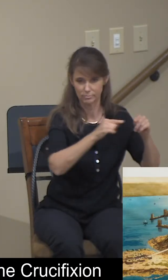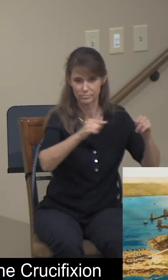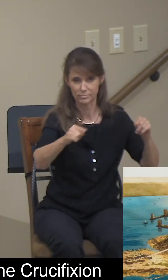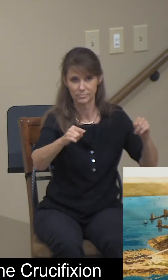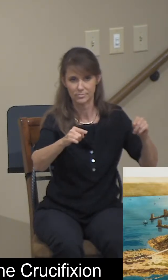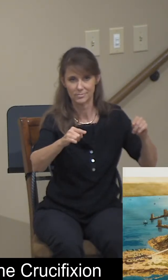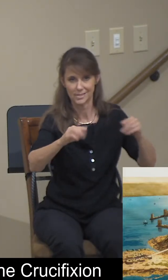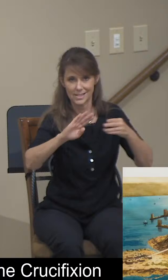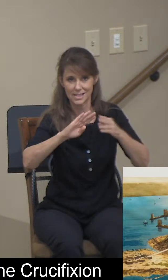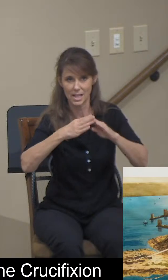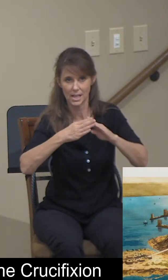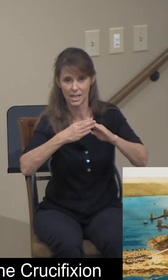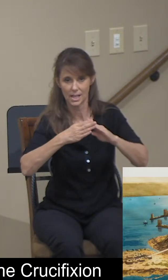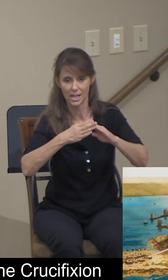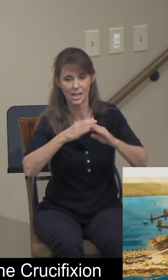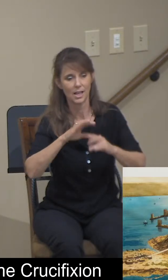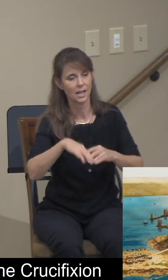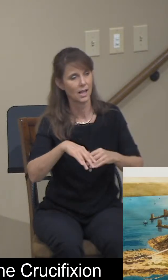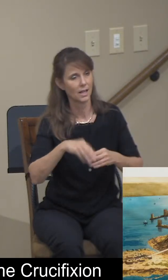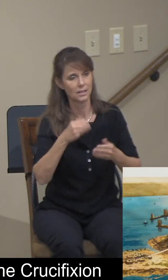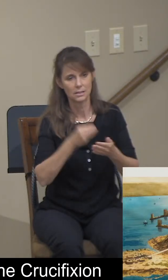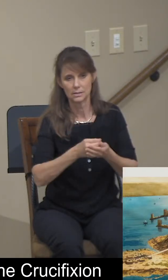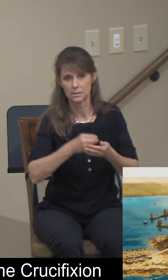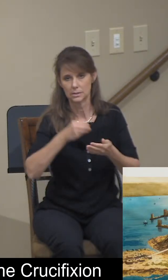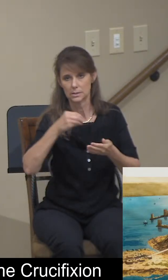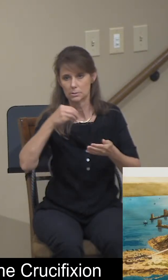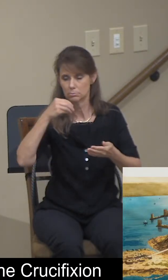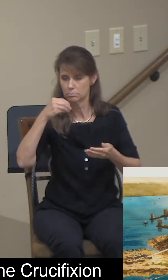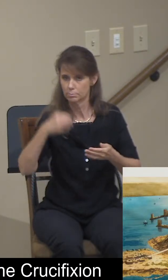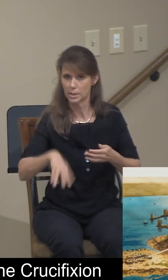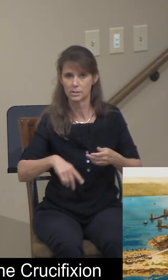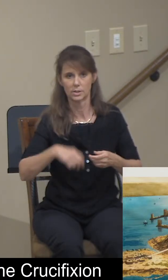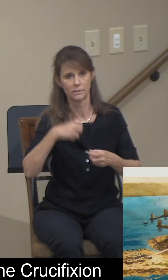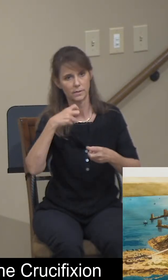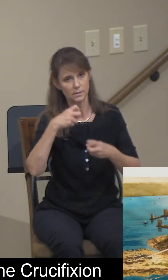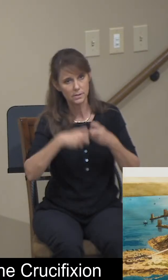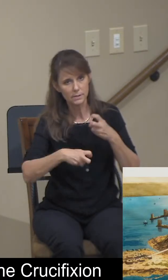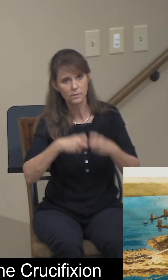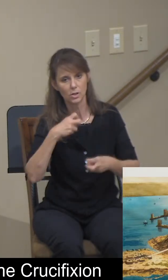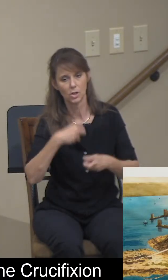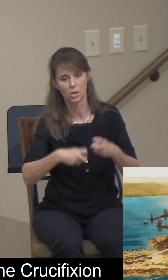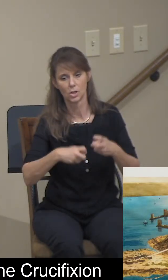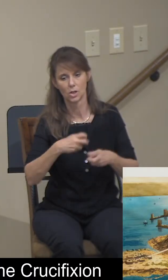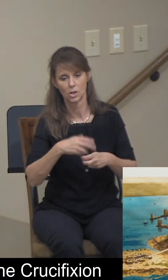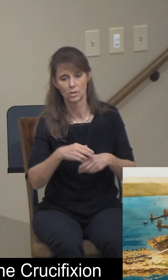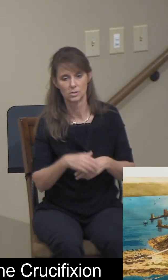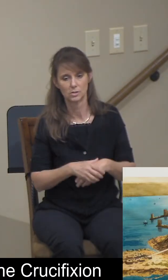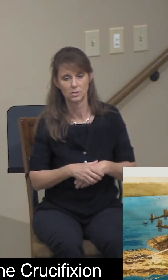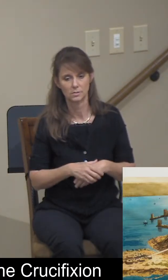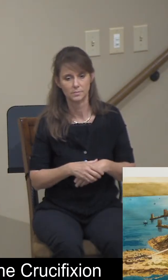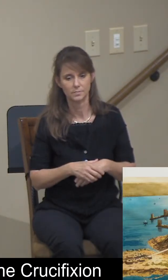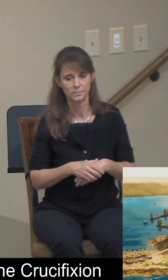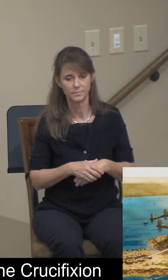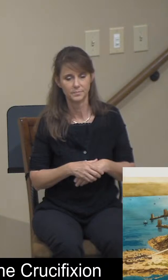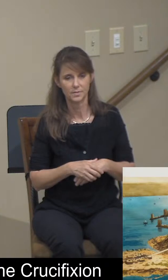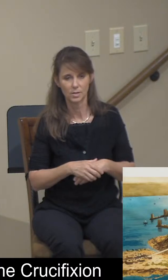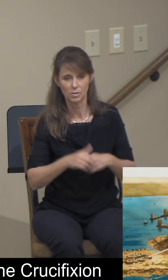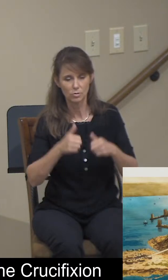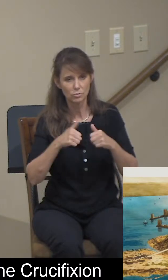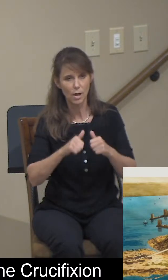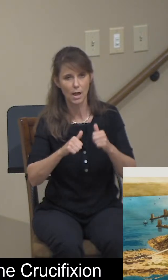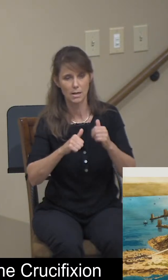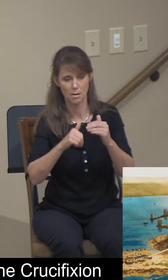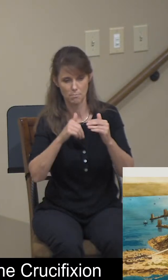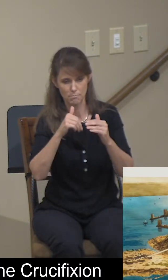cross. But this becomes expensive and very difficult. As the builders get closer, they're easier to kill there from inside